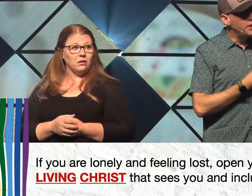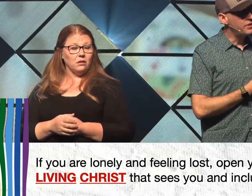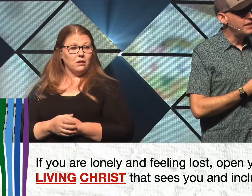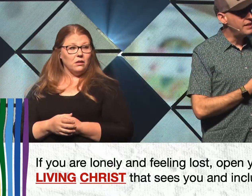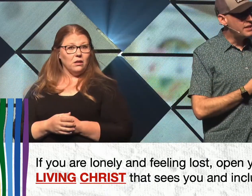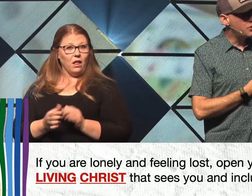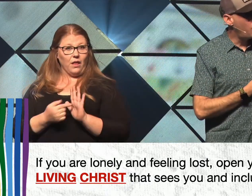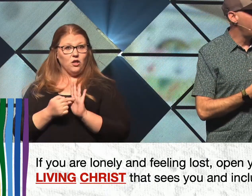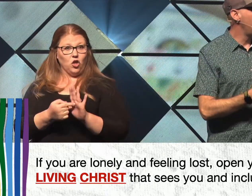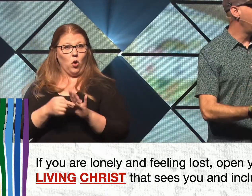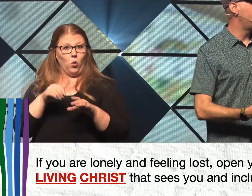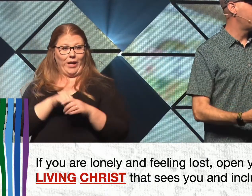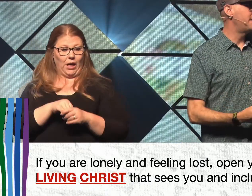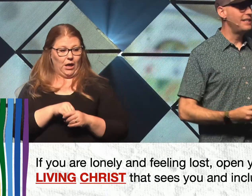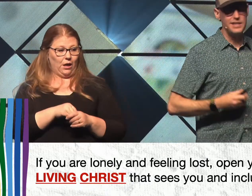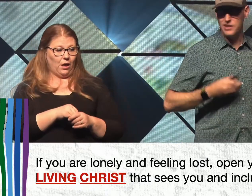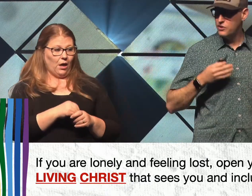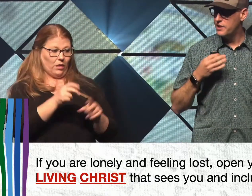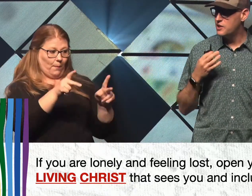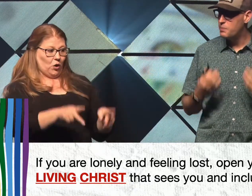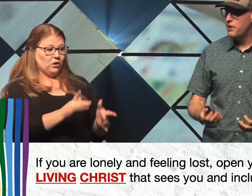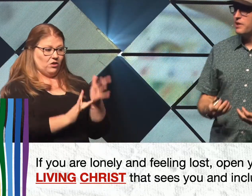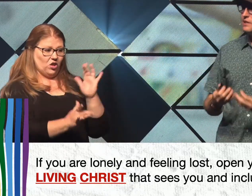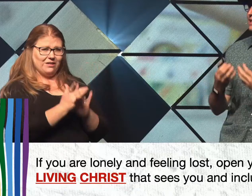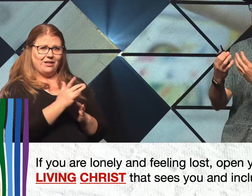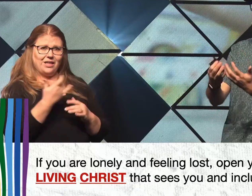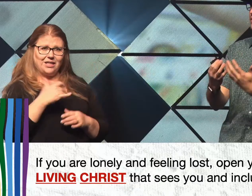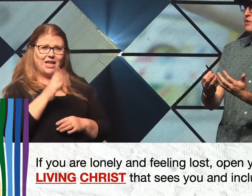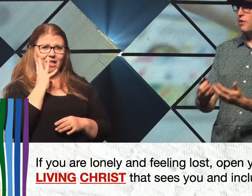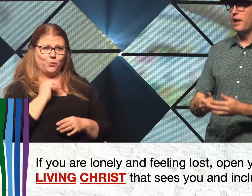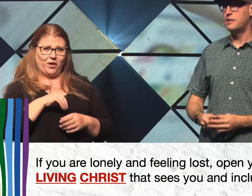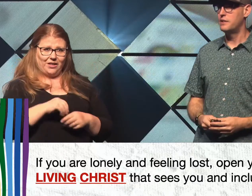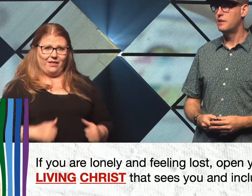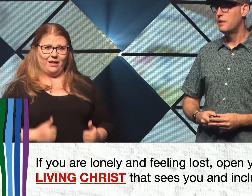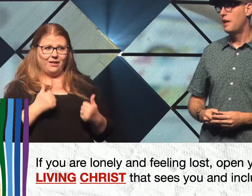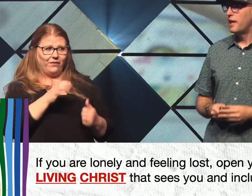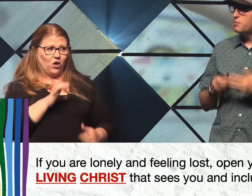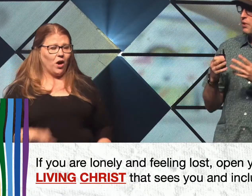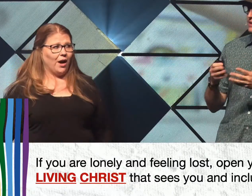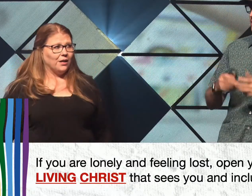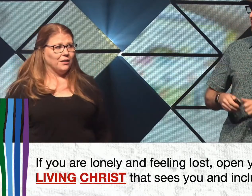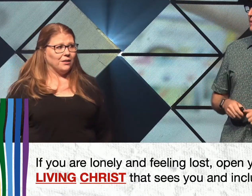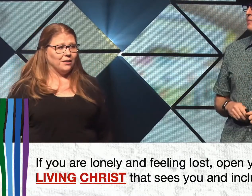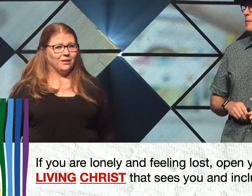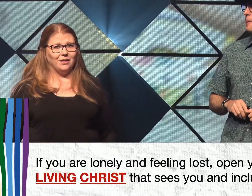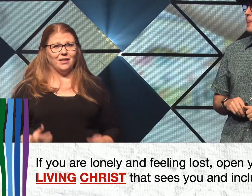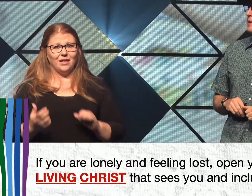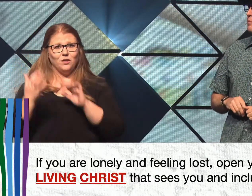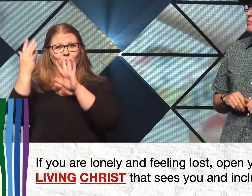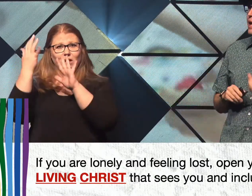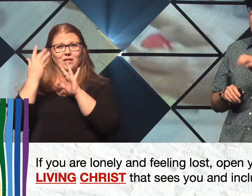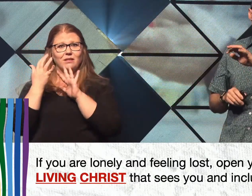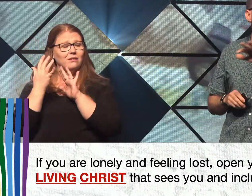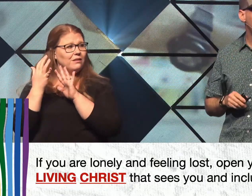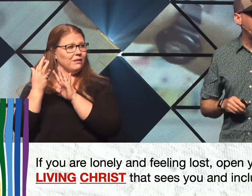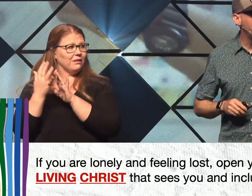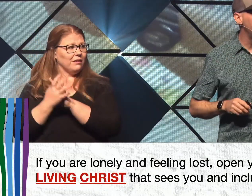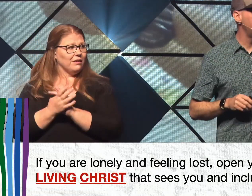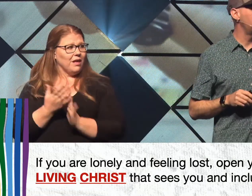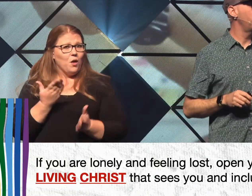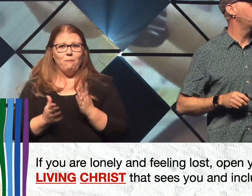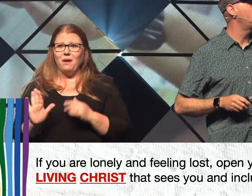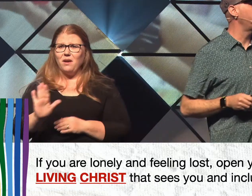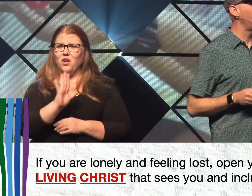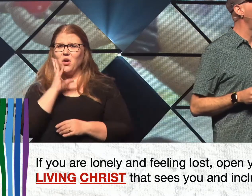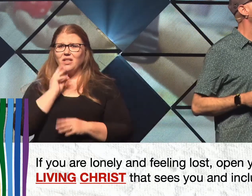is revealed in this one Jesus, that is still experienced in the living Christ as present. But maybe your